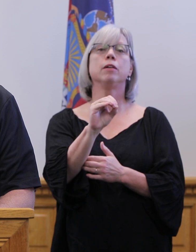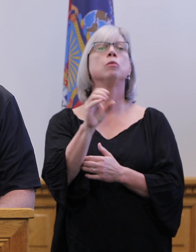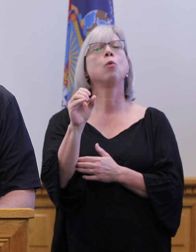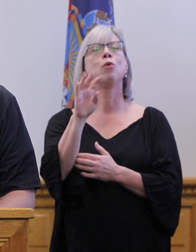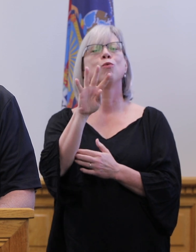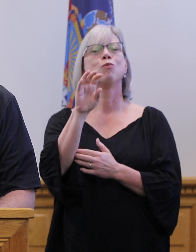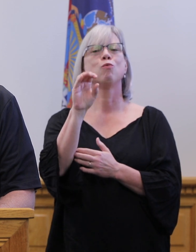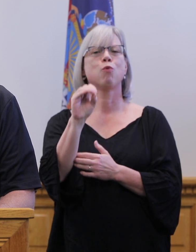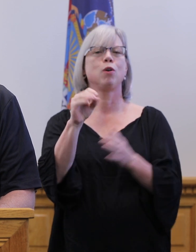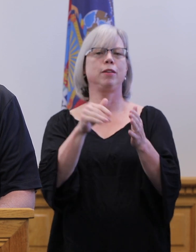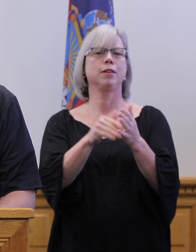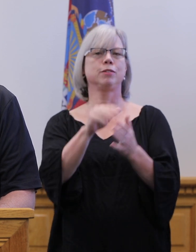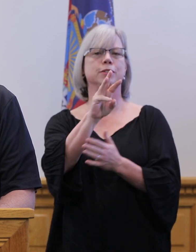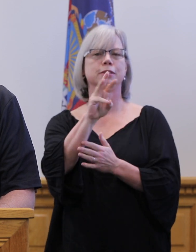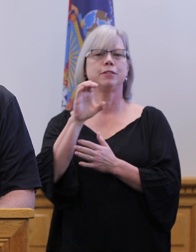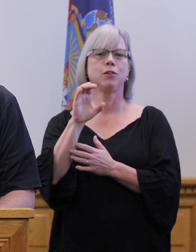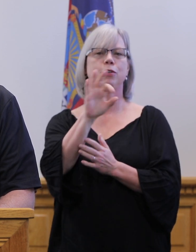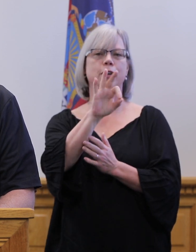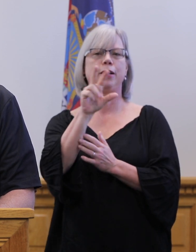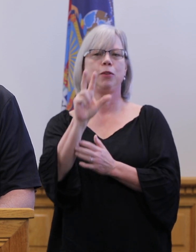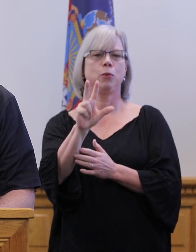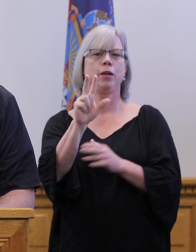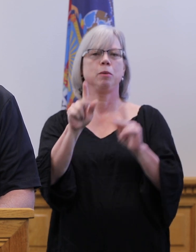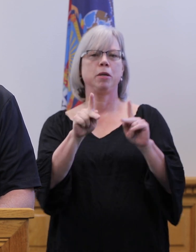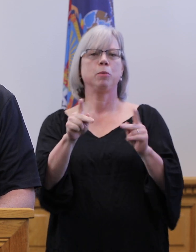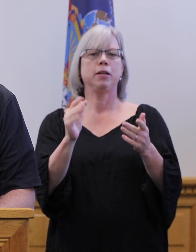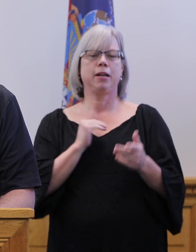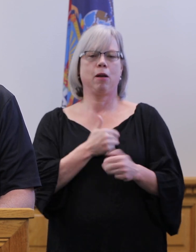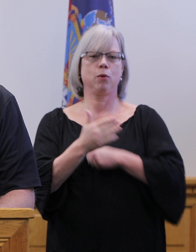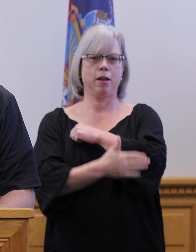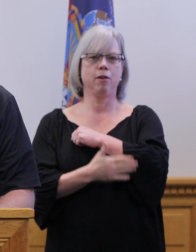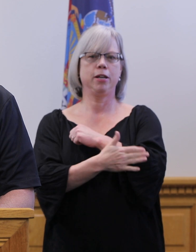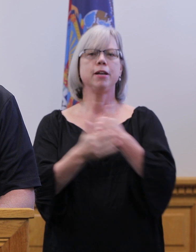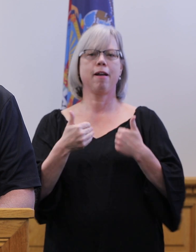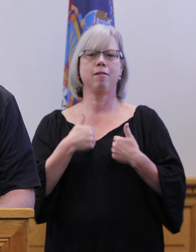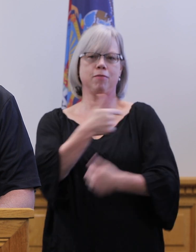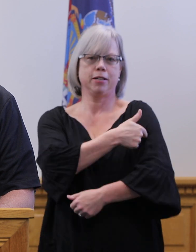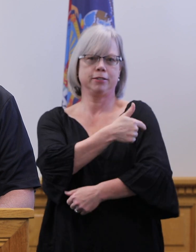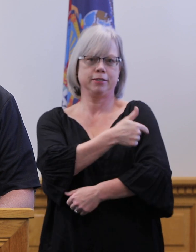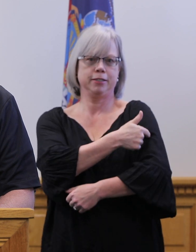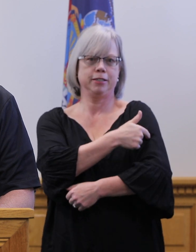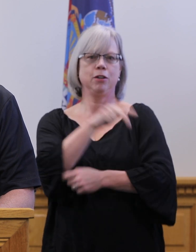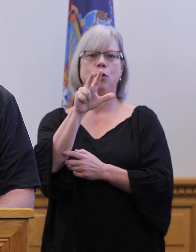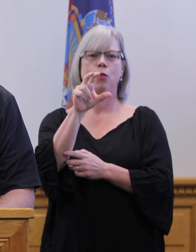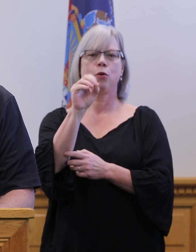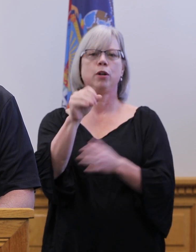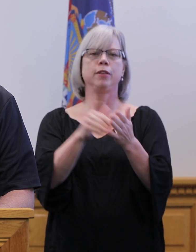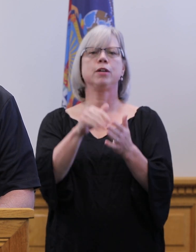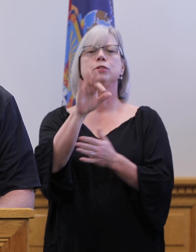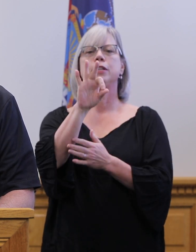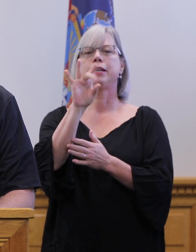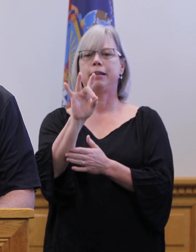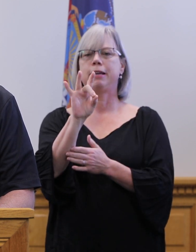40,693 Oswego County residents have received at least one dose of the vaccine, and 30,098 residents have completed